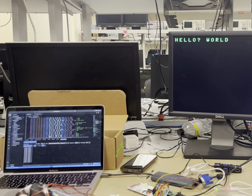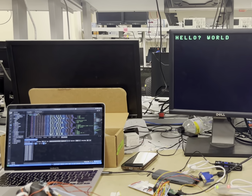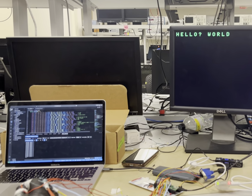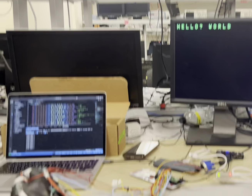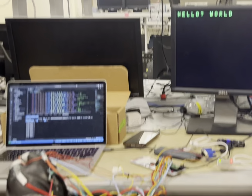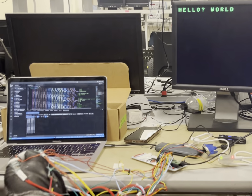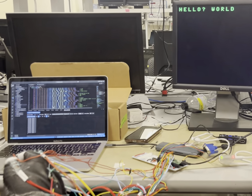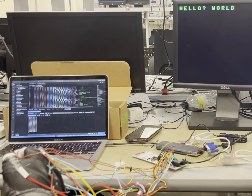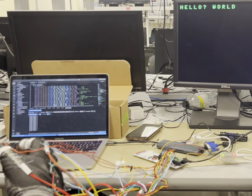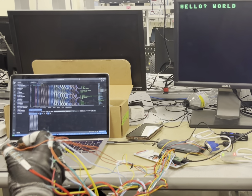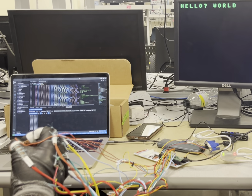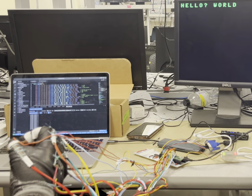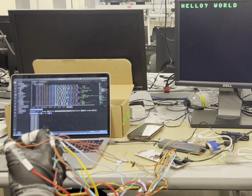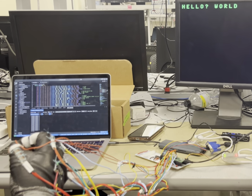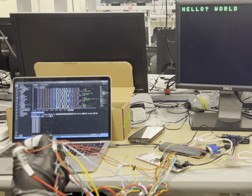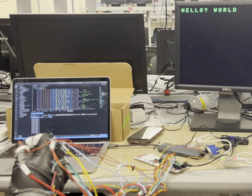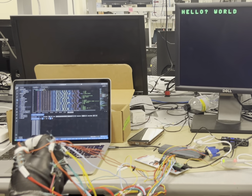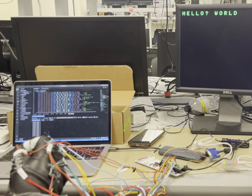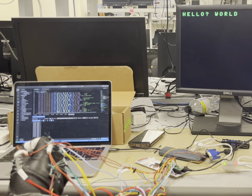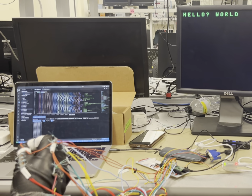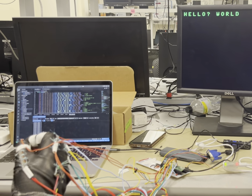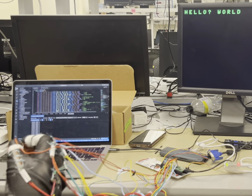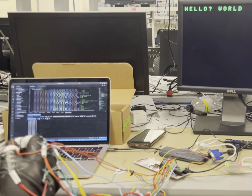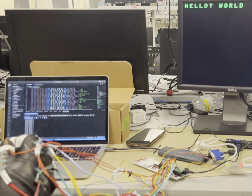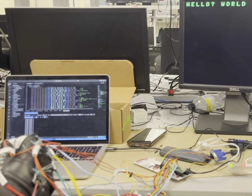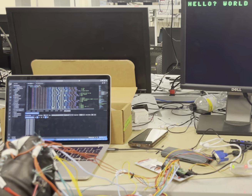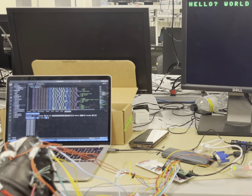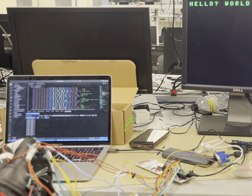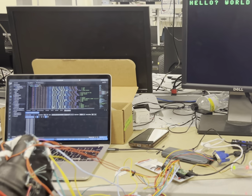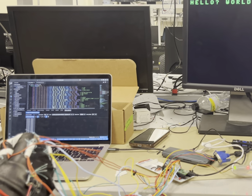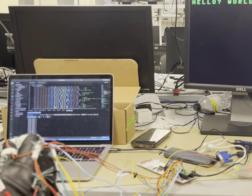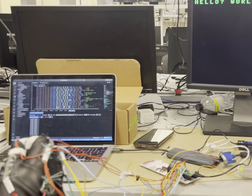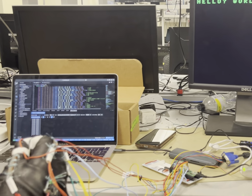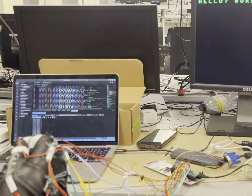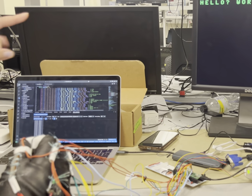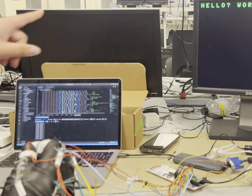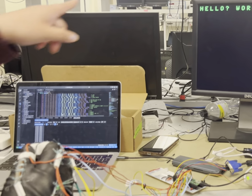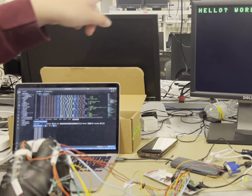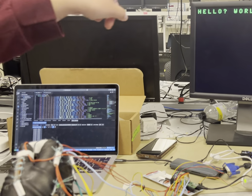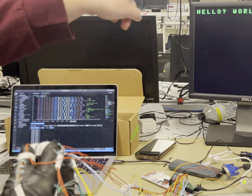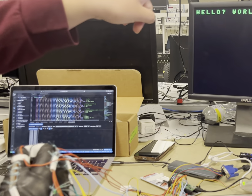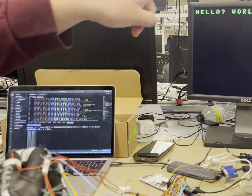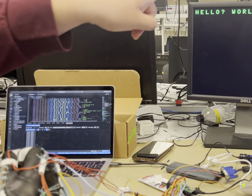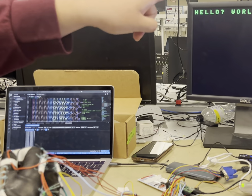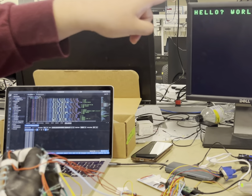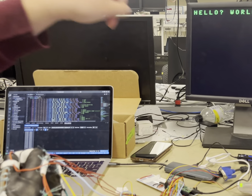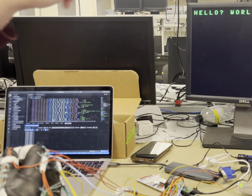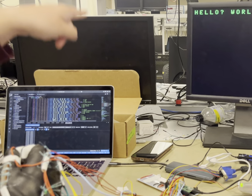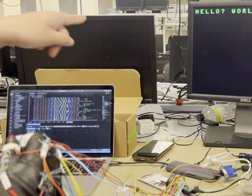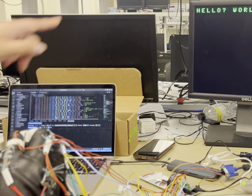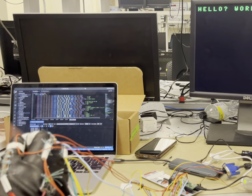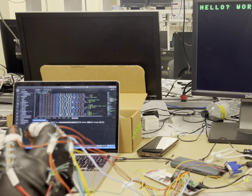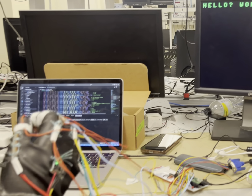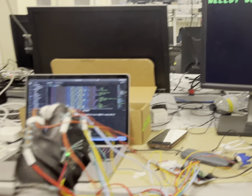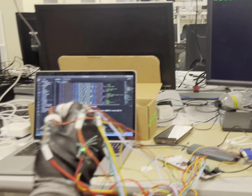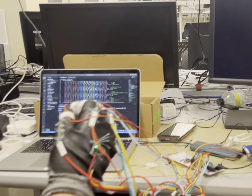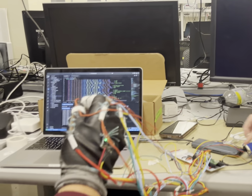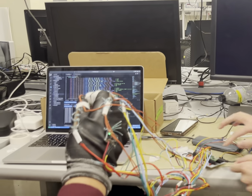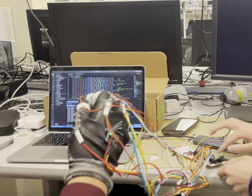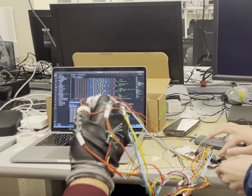VGA aspect here is really compelling. Yeah. And once you fill up like one line, it goes on to the next. Yeah. So I